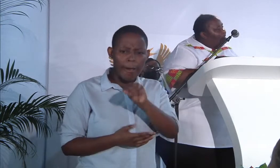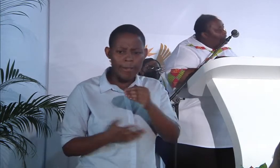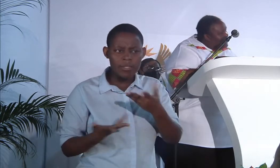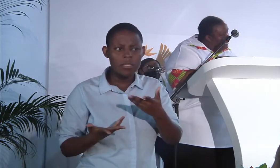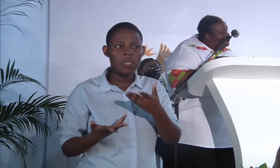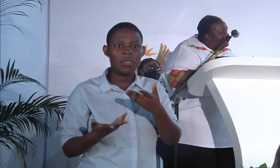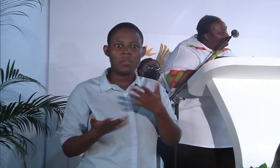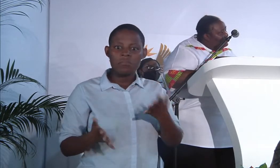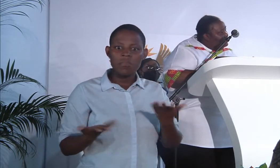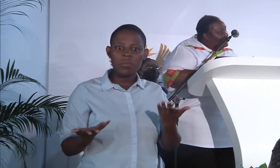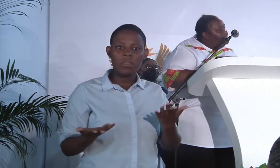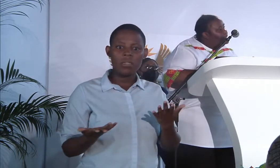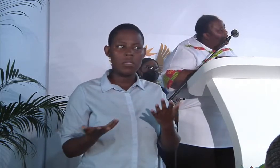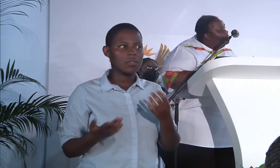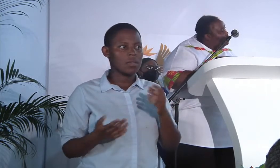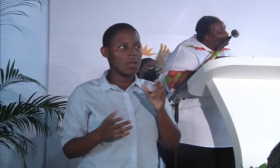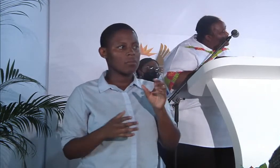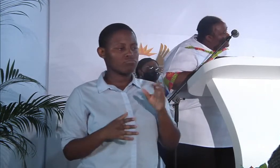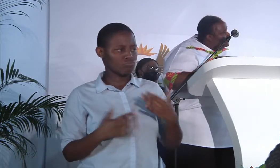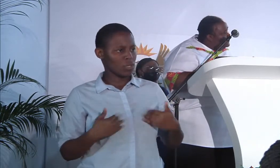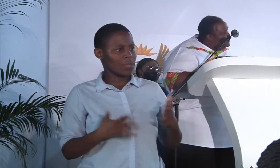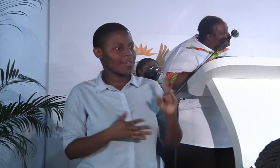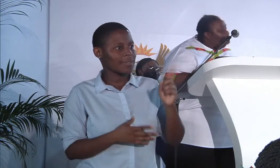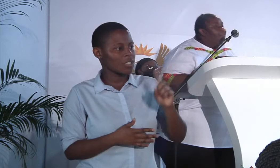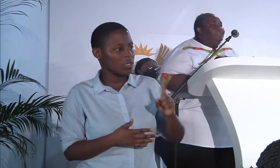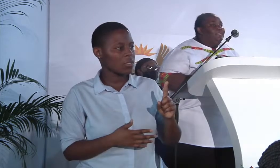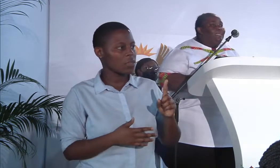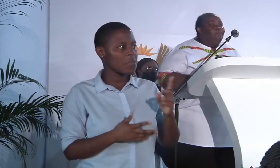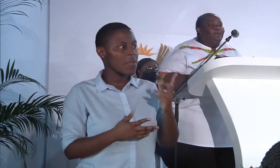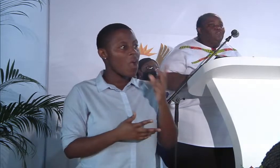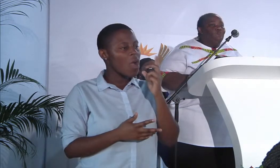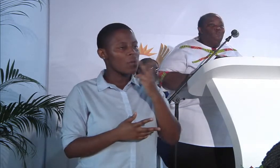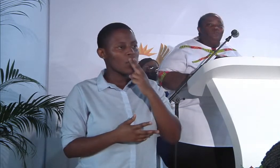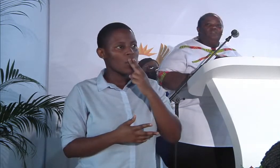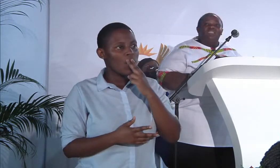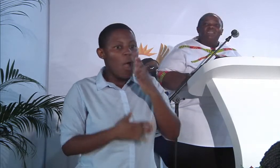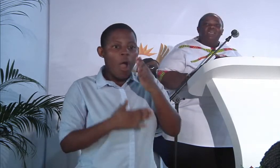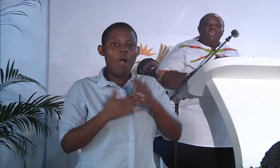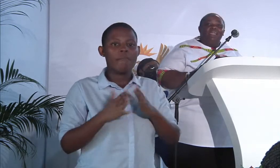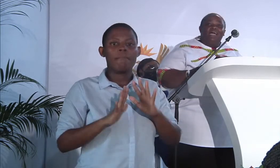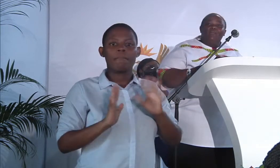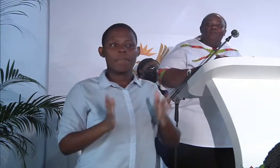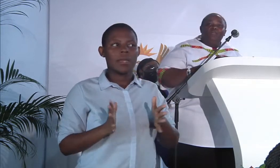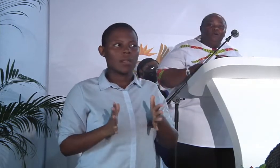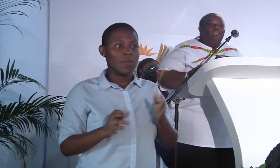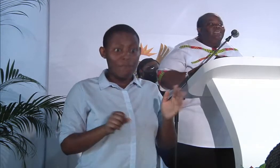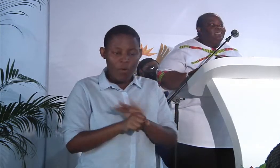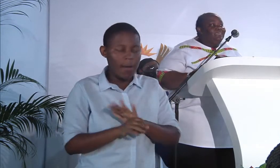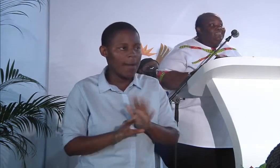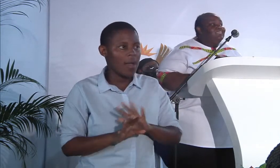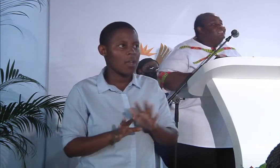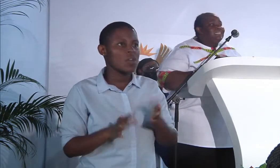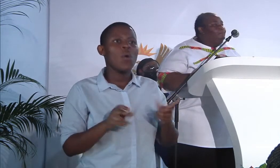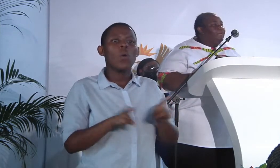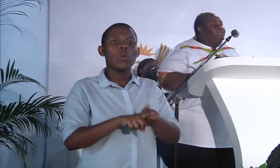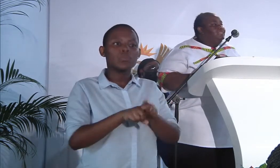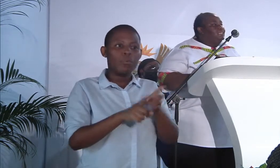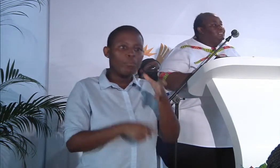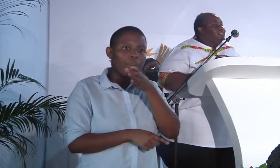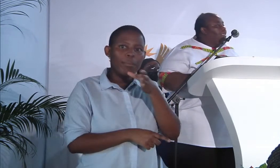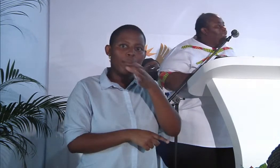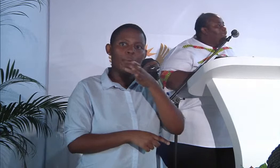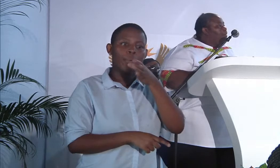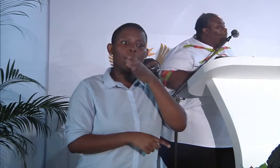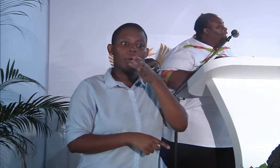give me a scarf? They didn't start with the whole cigarette. And anybody who is an alcoholic, they didn't start by